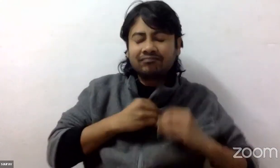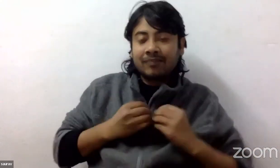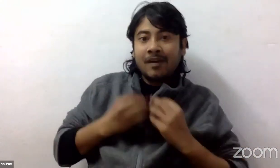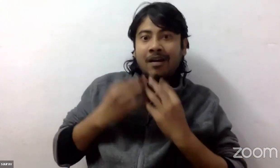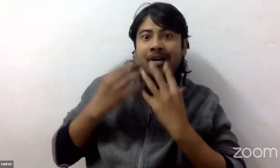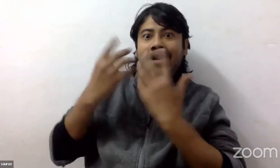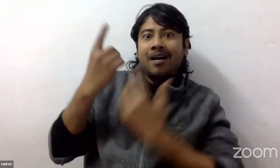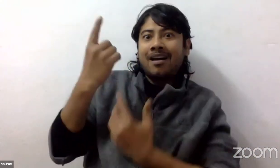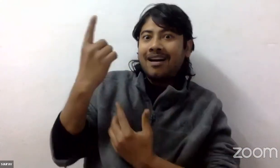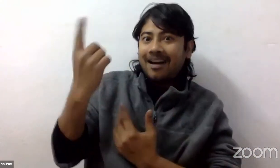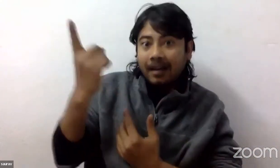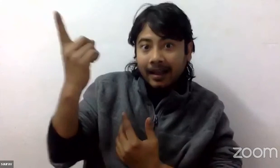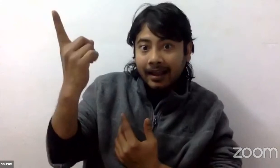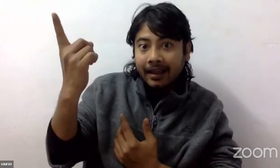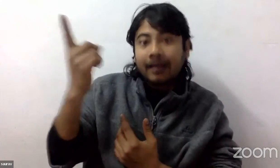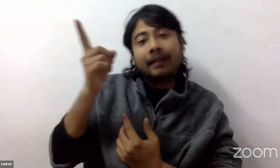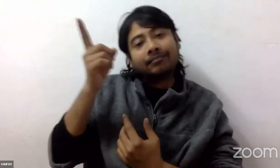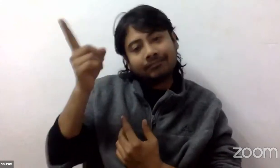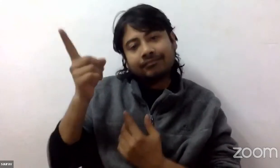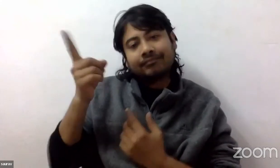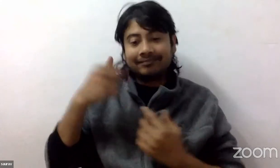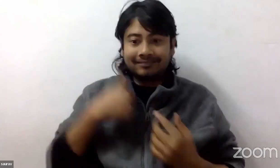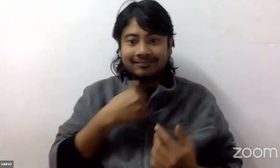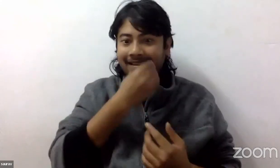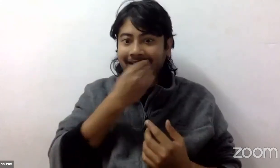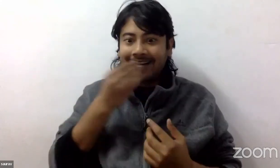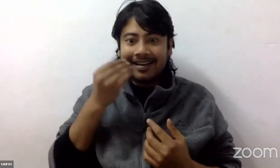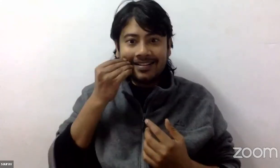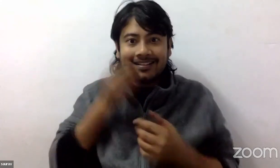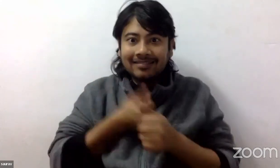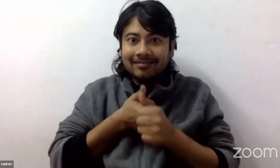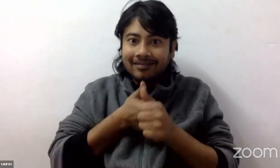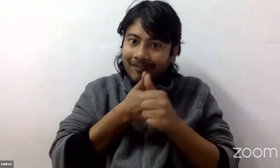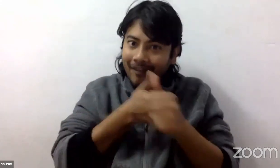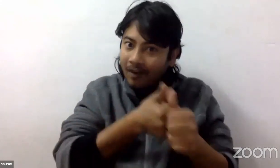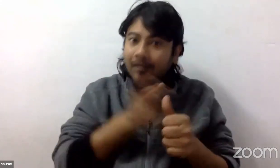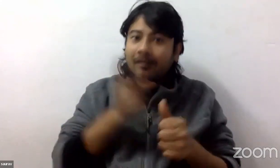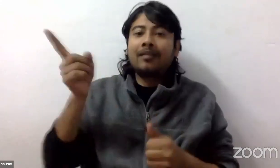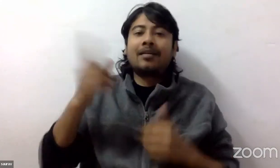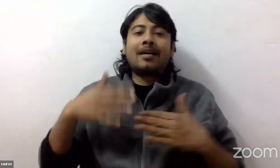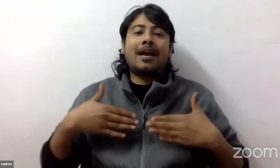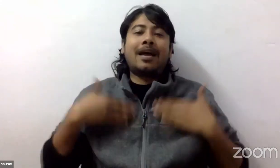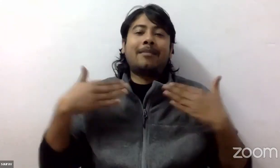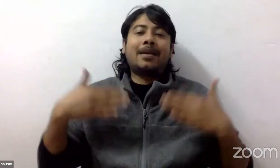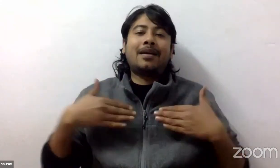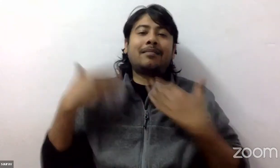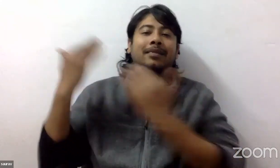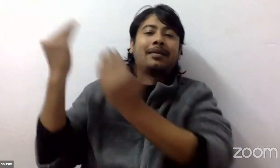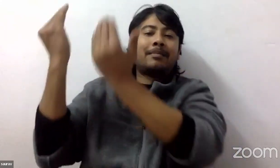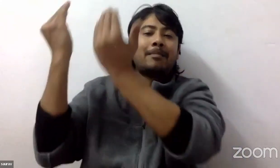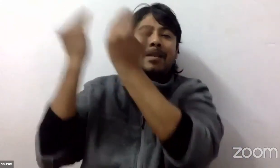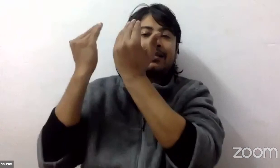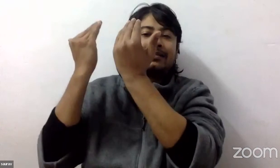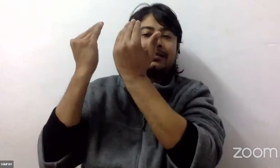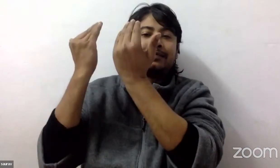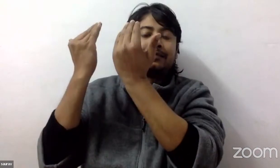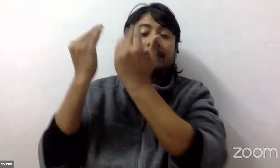15 days you must fast. So Ekadashi comes every 15 days. So does that make